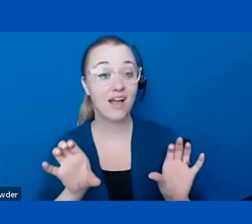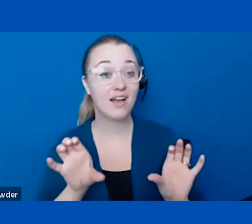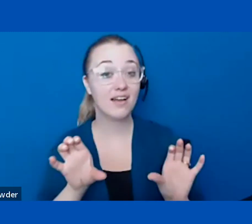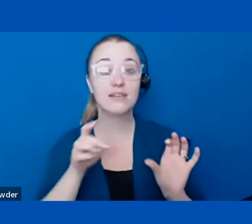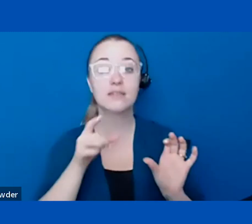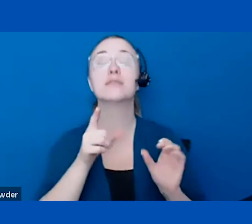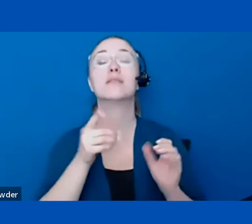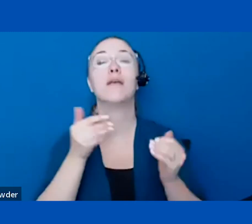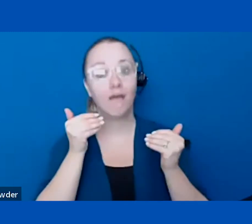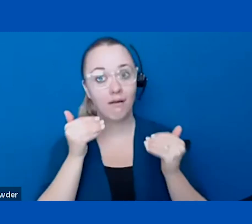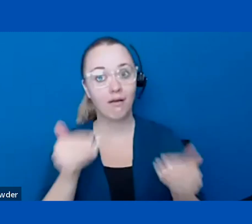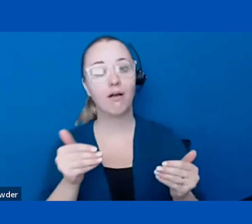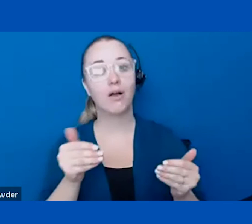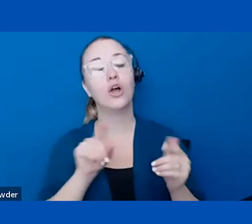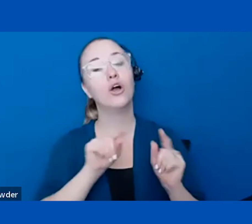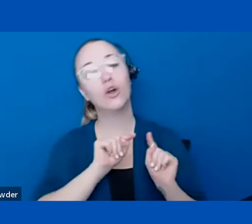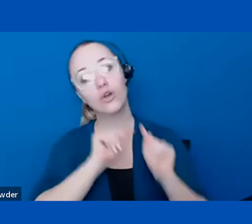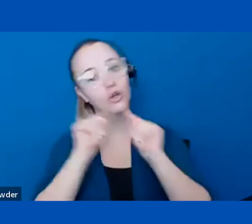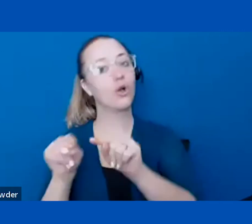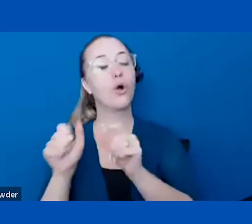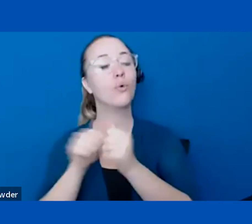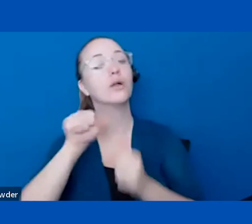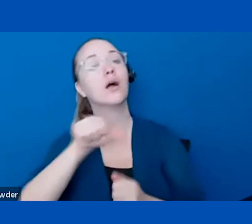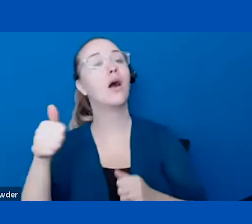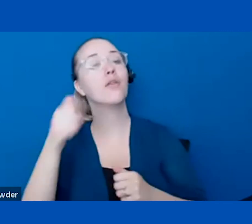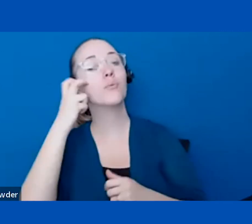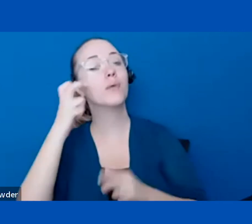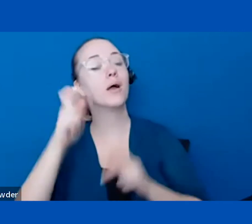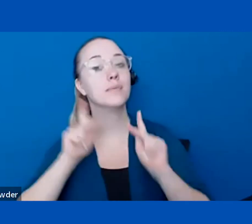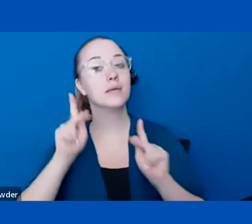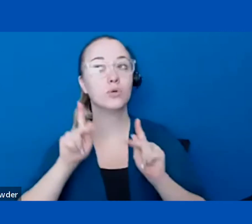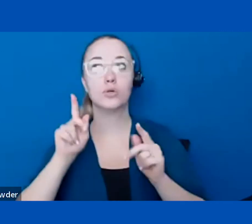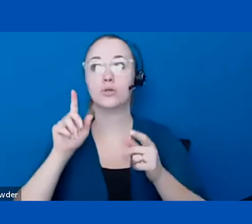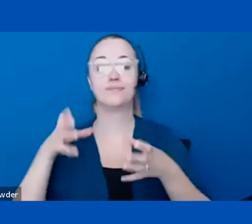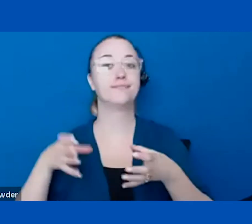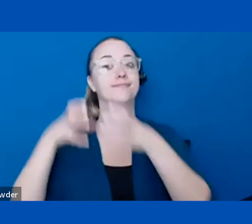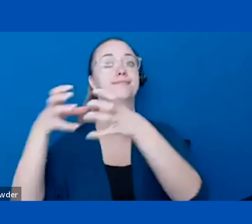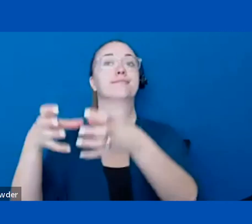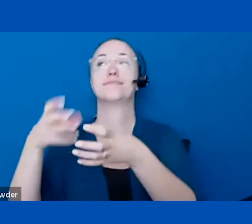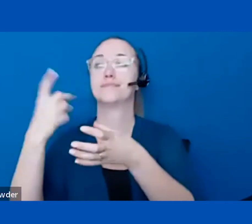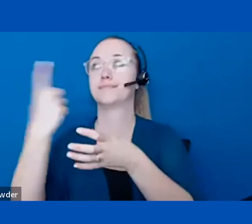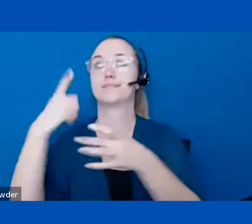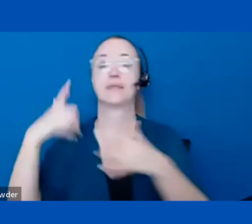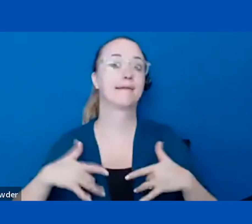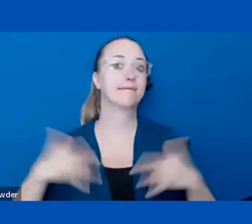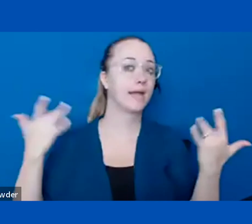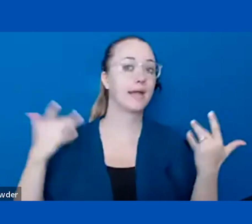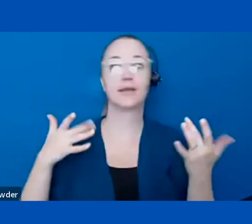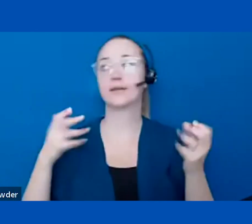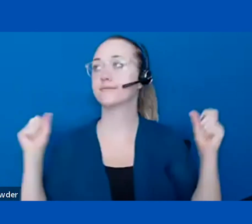go with other blind people to some sort of an event or gathering or